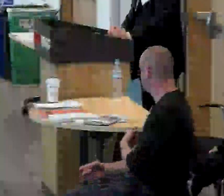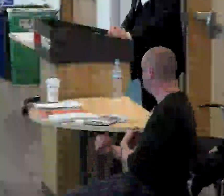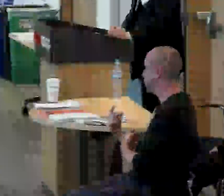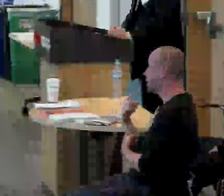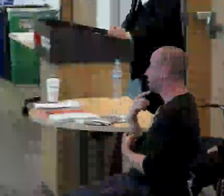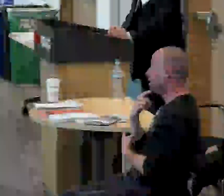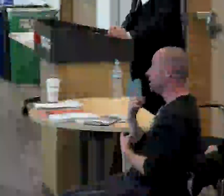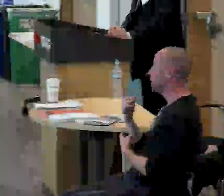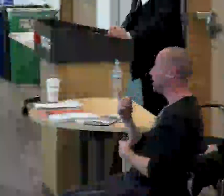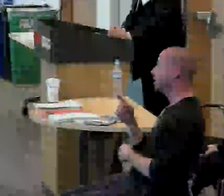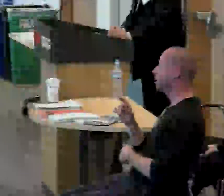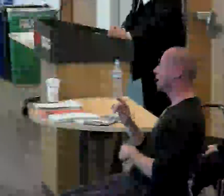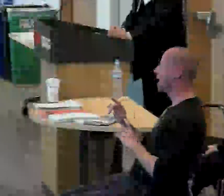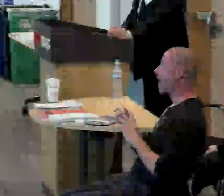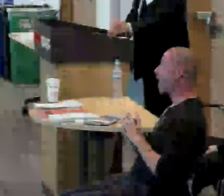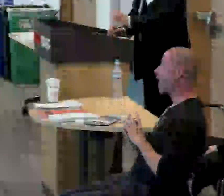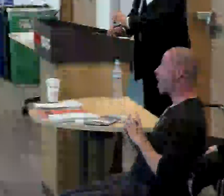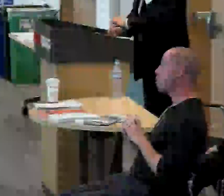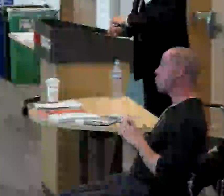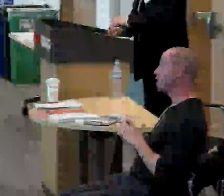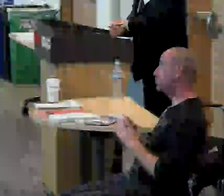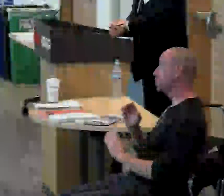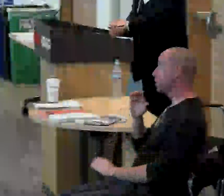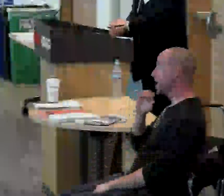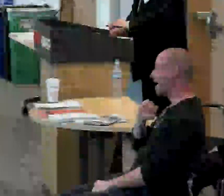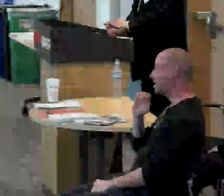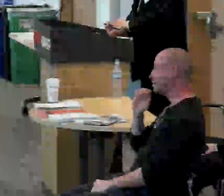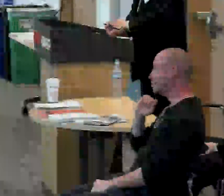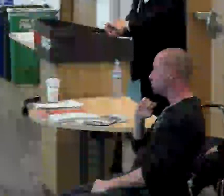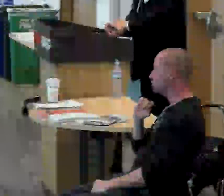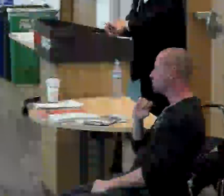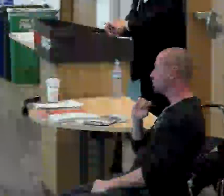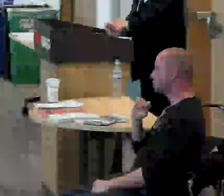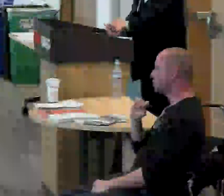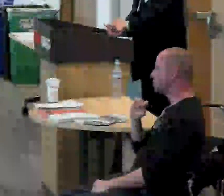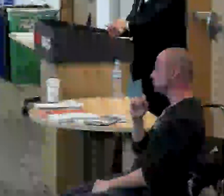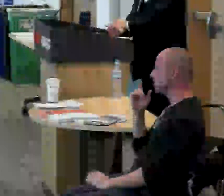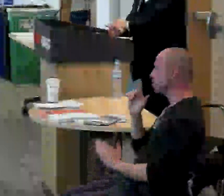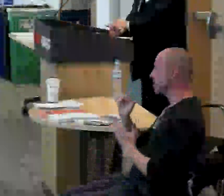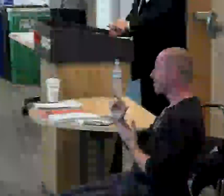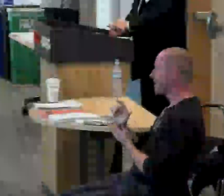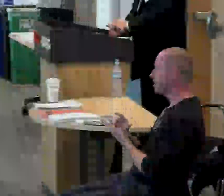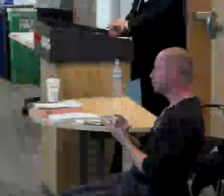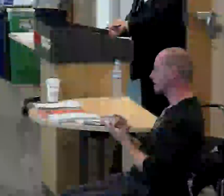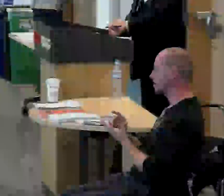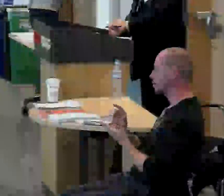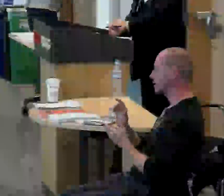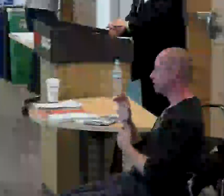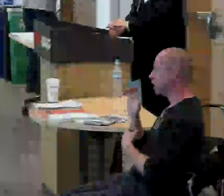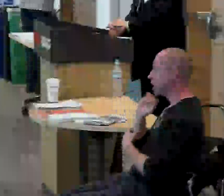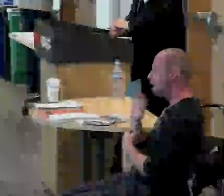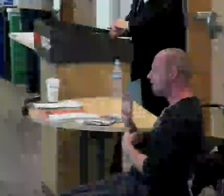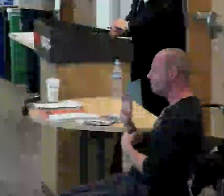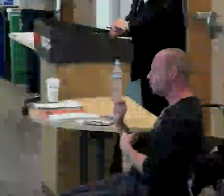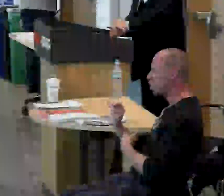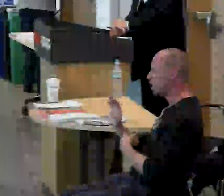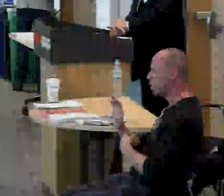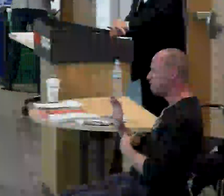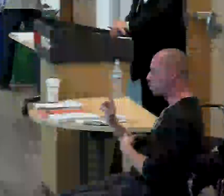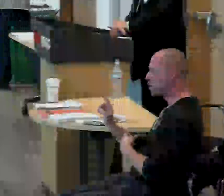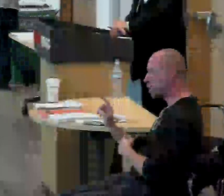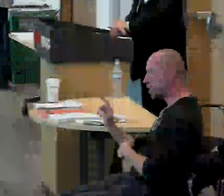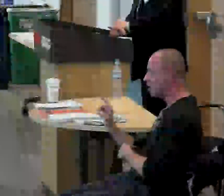So the original age in the original legislation, I think, was 40 or 41, and that came